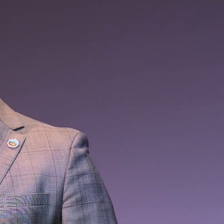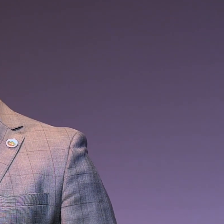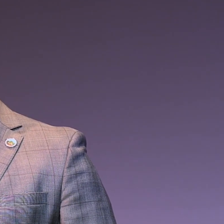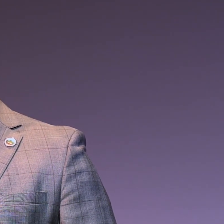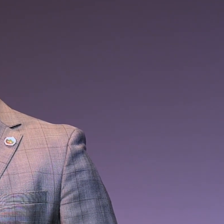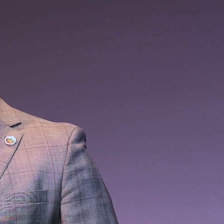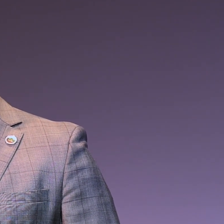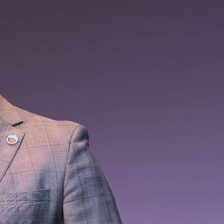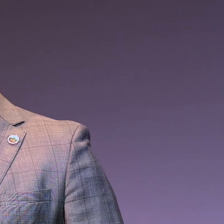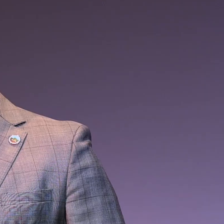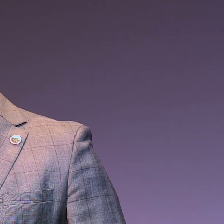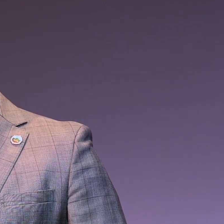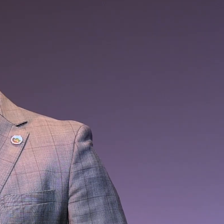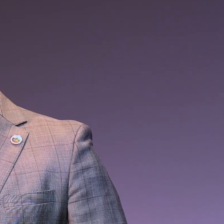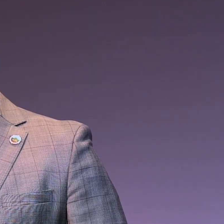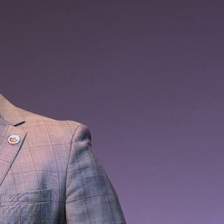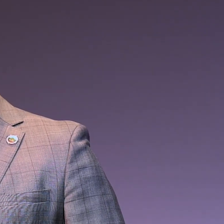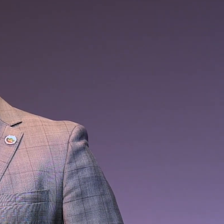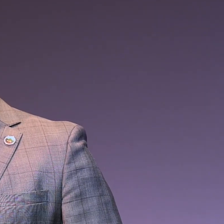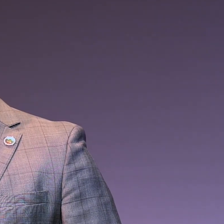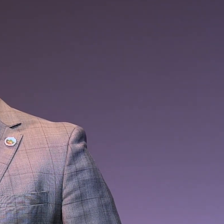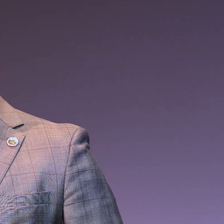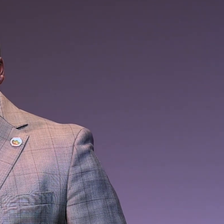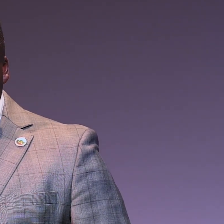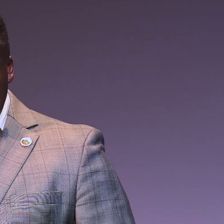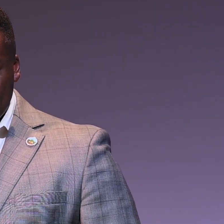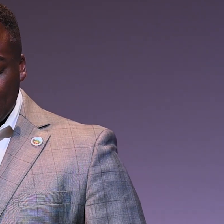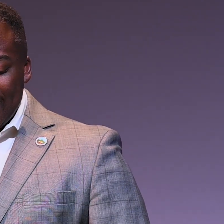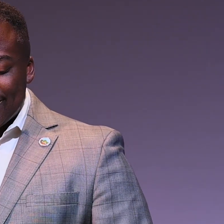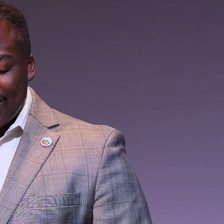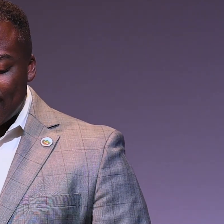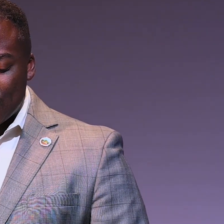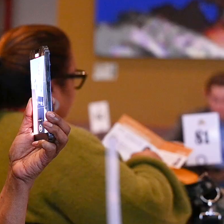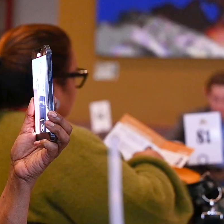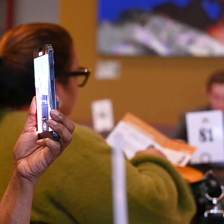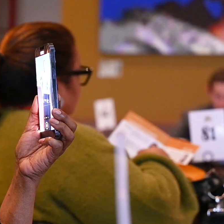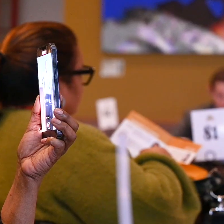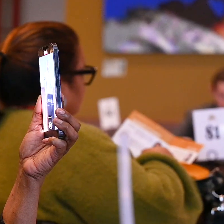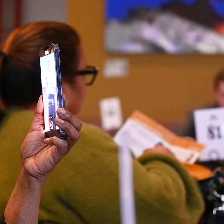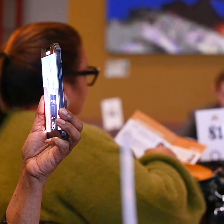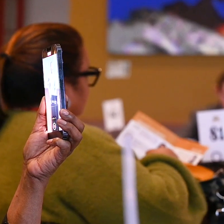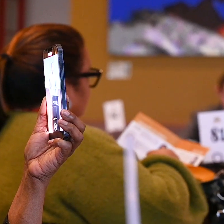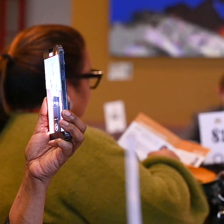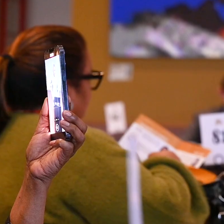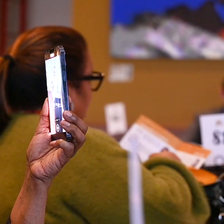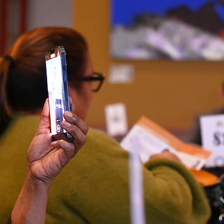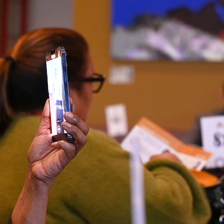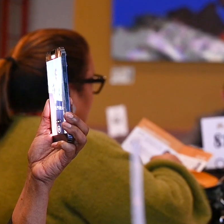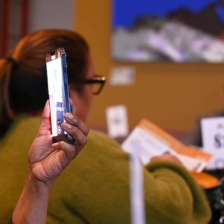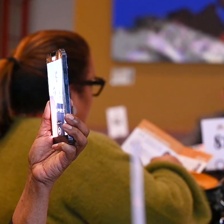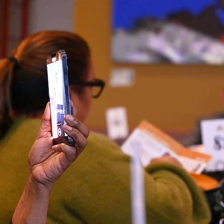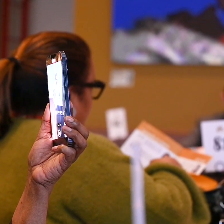Poetry and Literature Society and the Howard County Arts Council stand as true beacons for